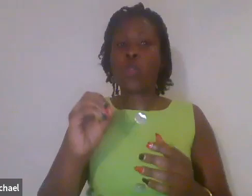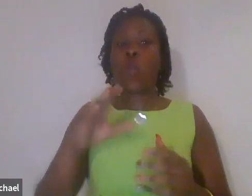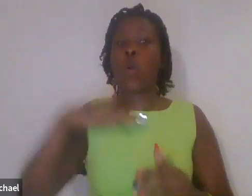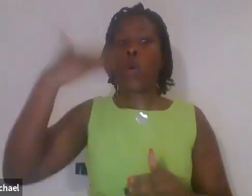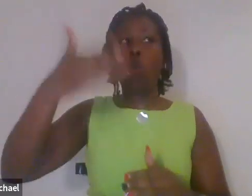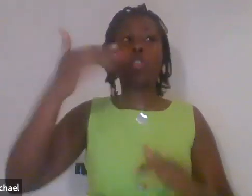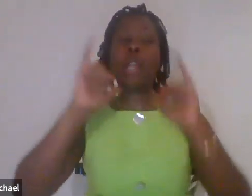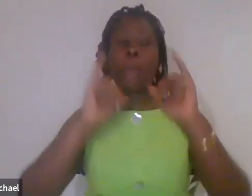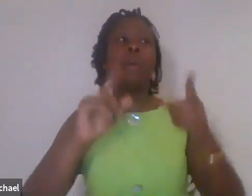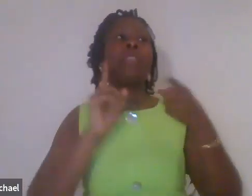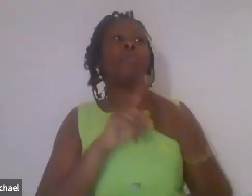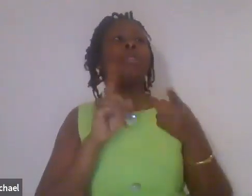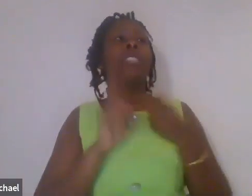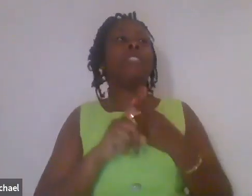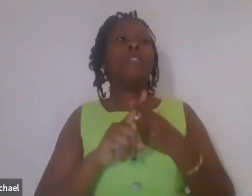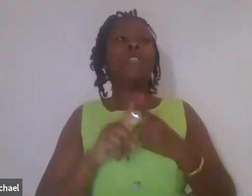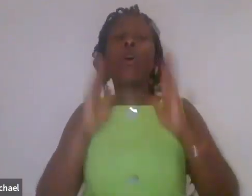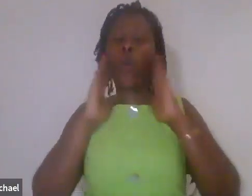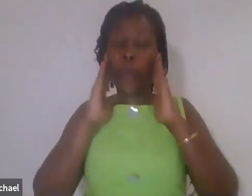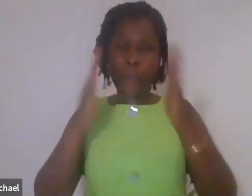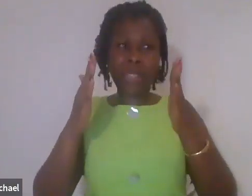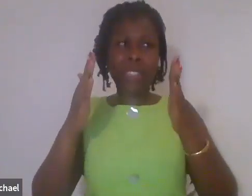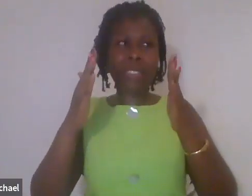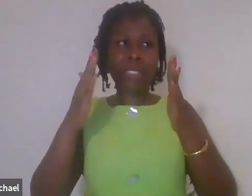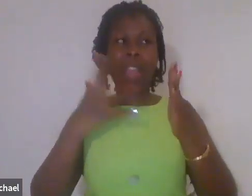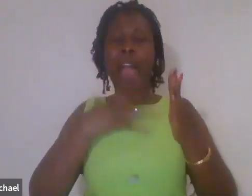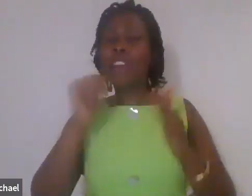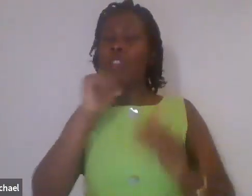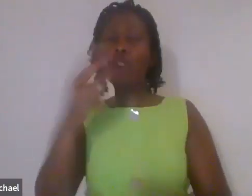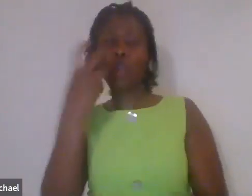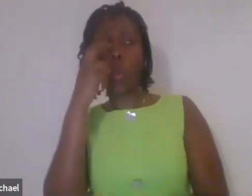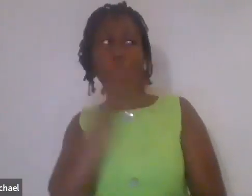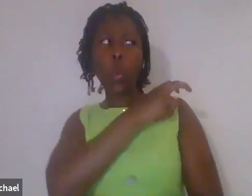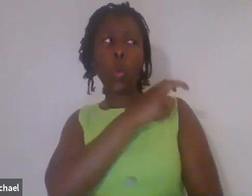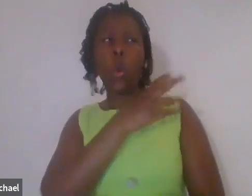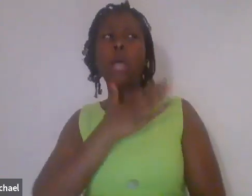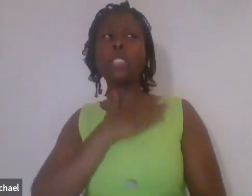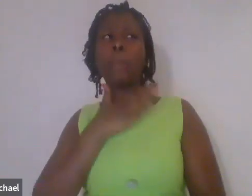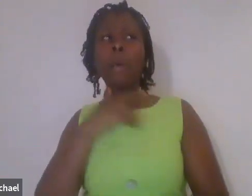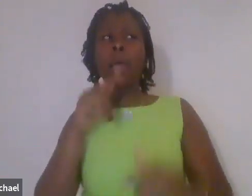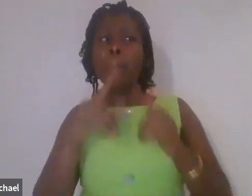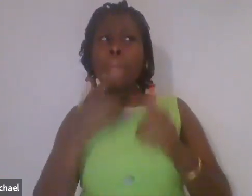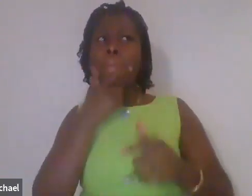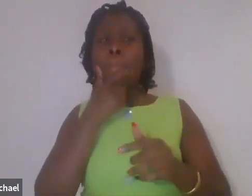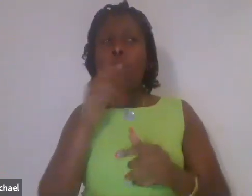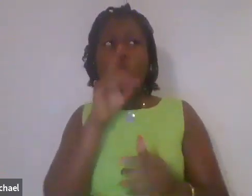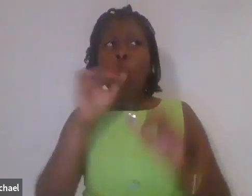day. So always remain positive, committed, and don't look back.